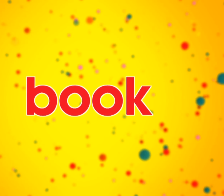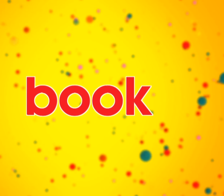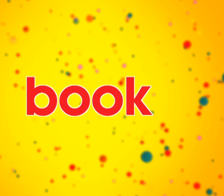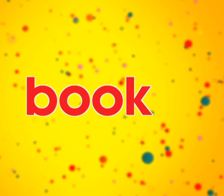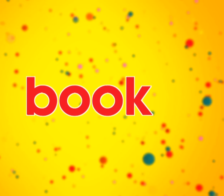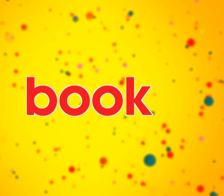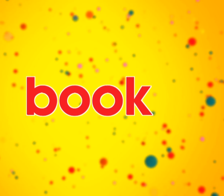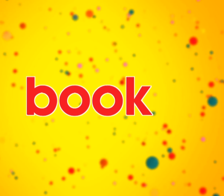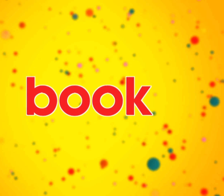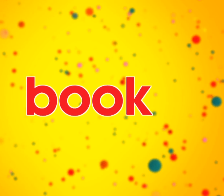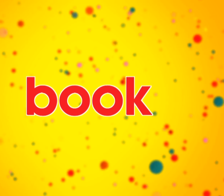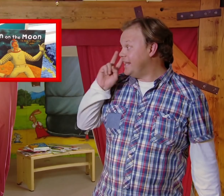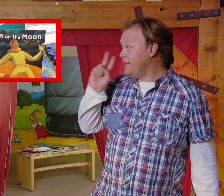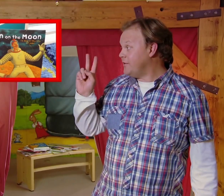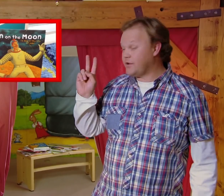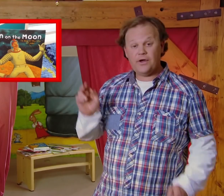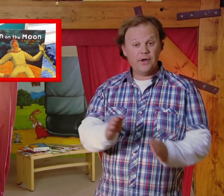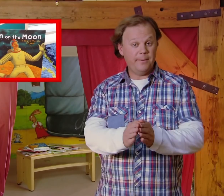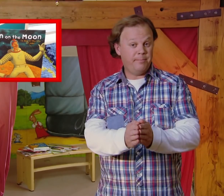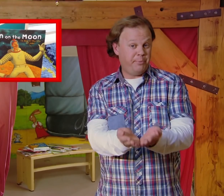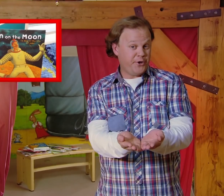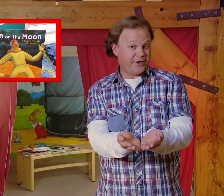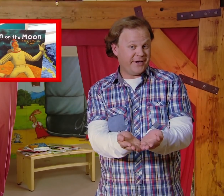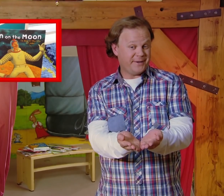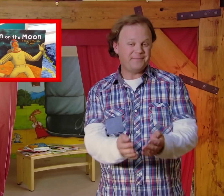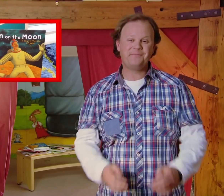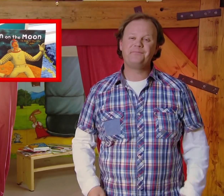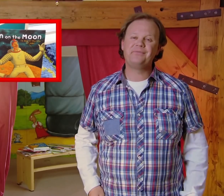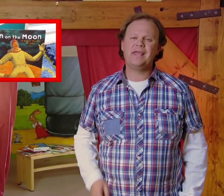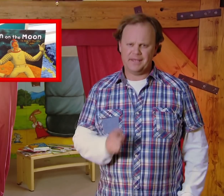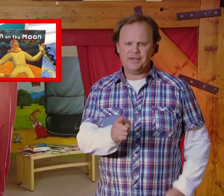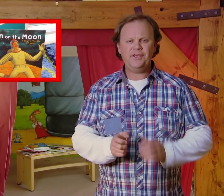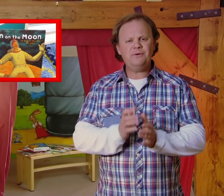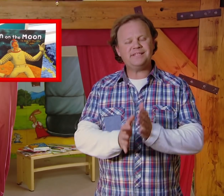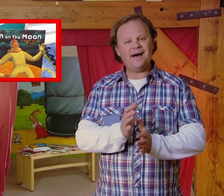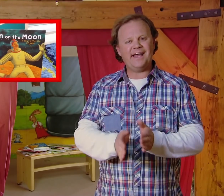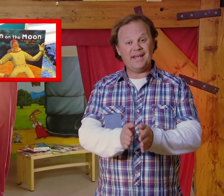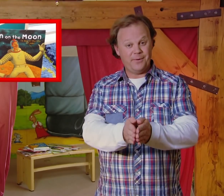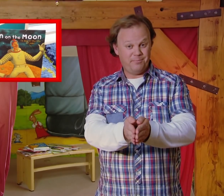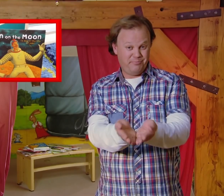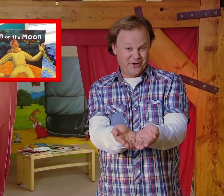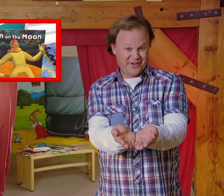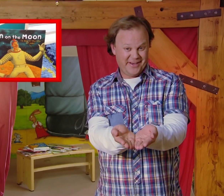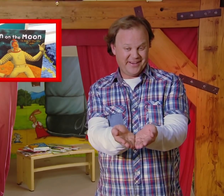Book. Look, book. You sign, book.